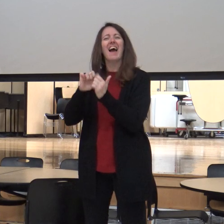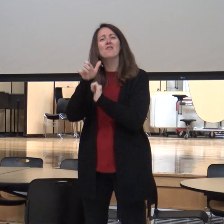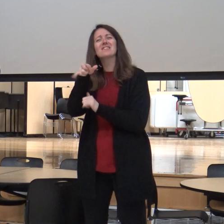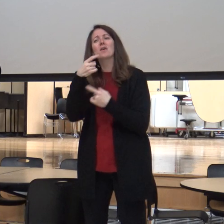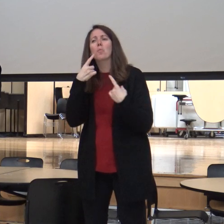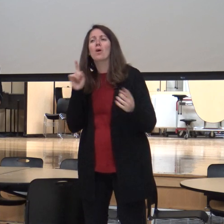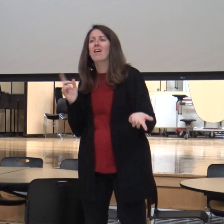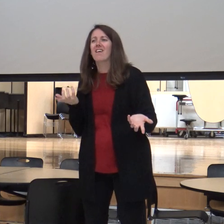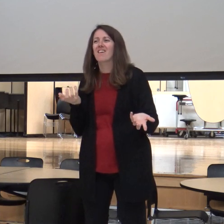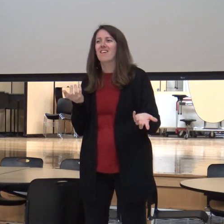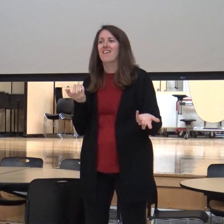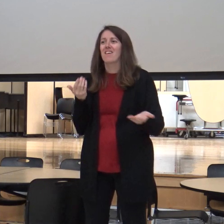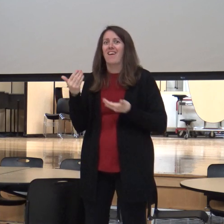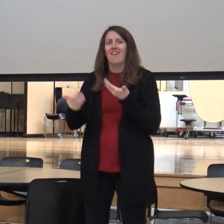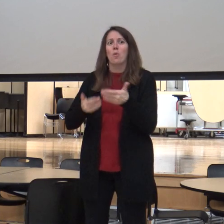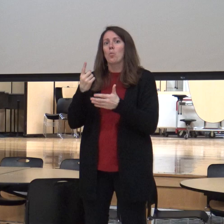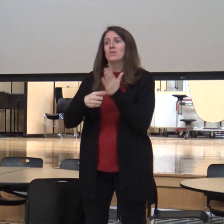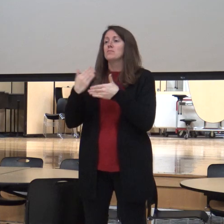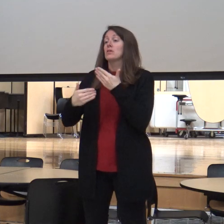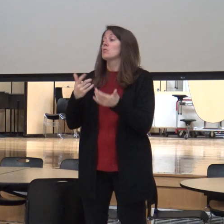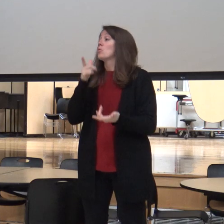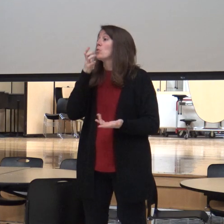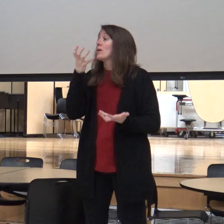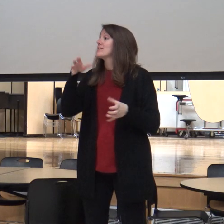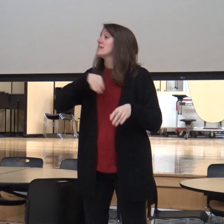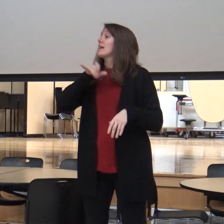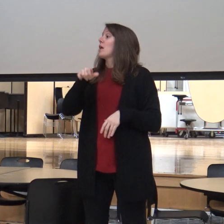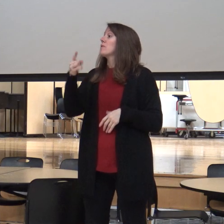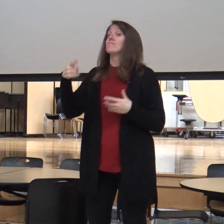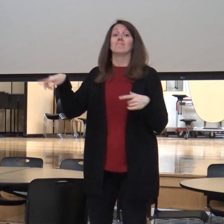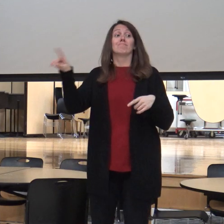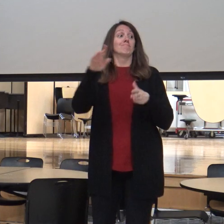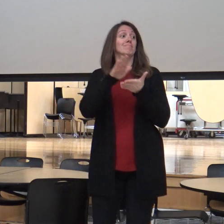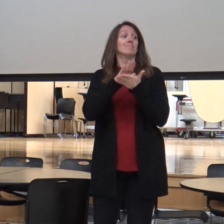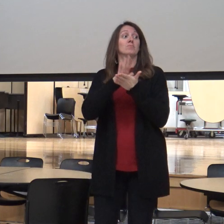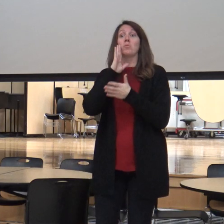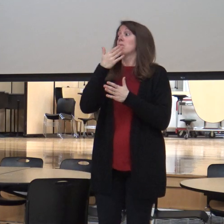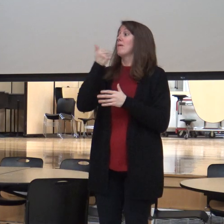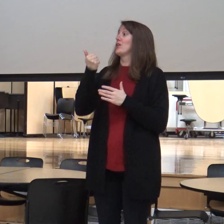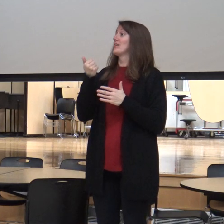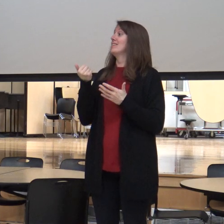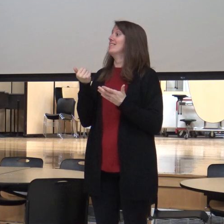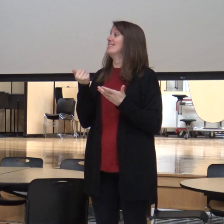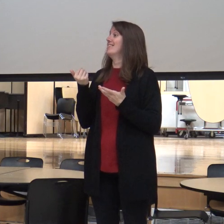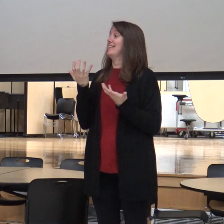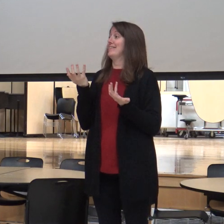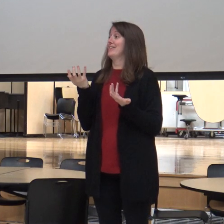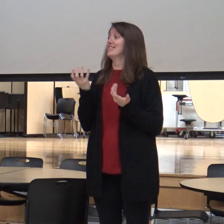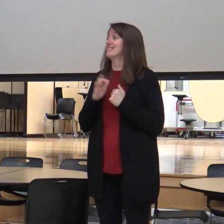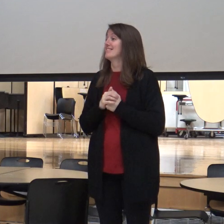work? Who would like to take that one? You guys from the school are gonna be better equipped to handle that.